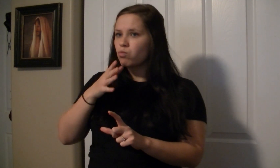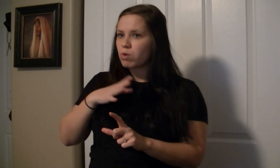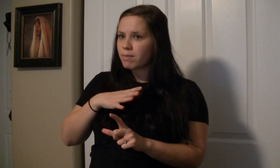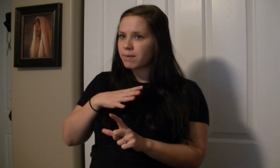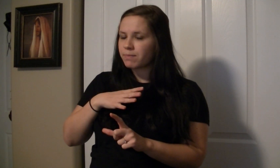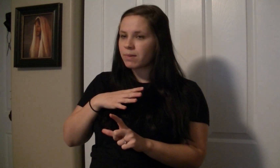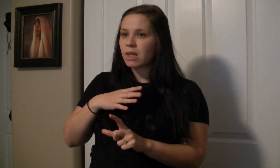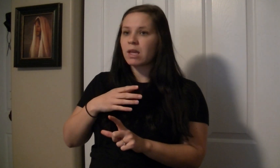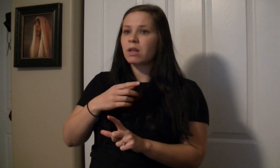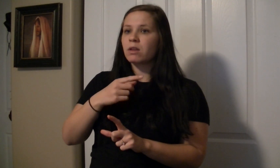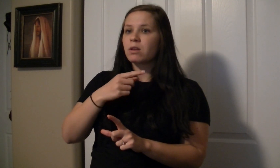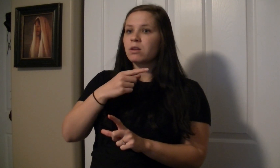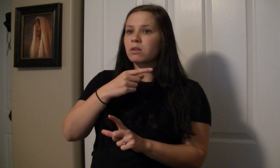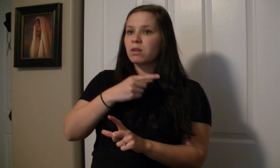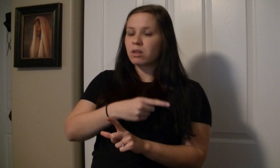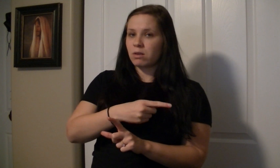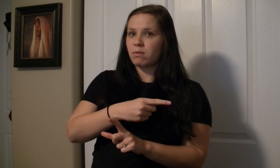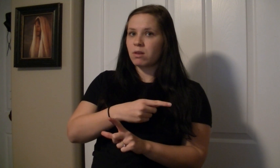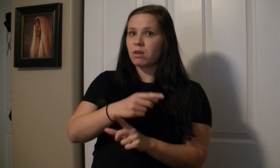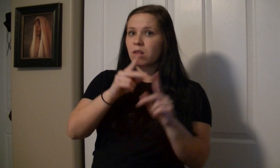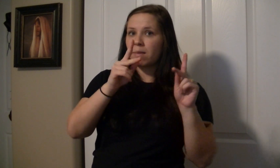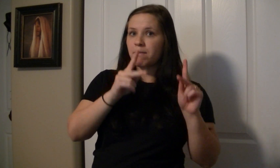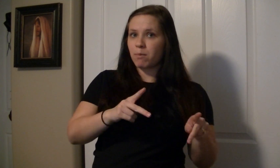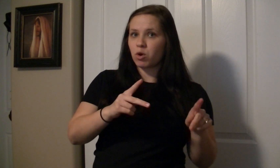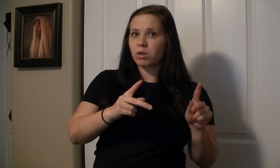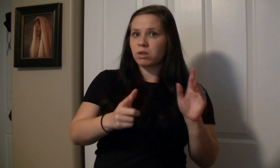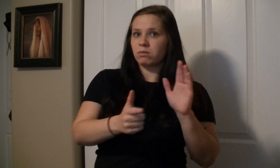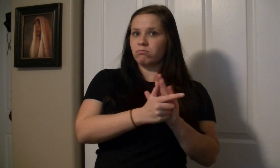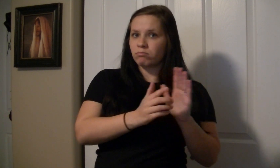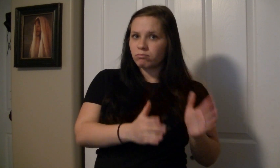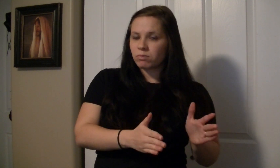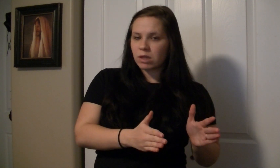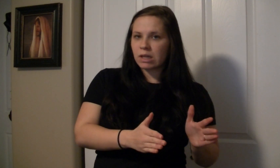also fingerprinted, and that information is sent to the FBI.